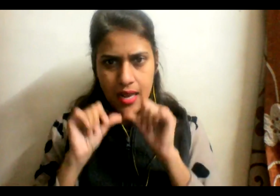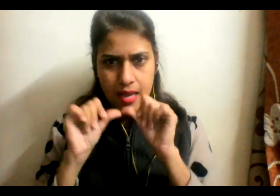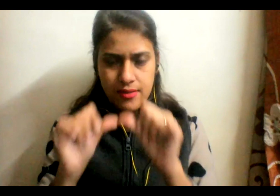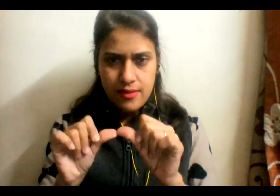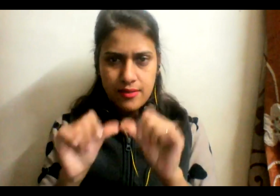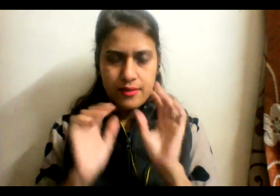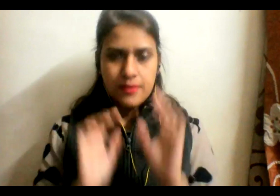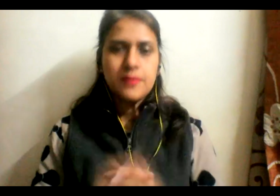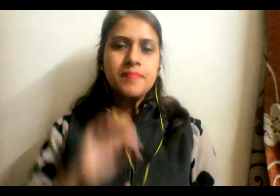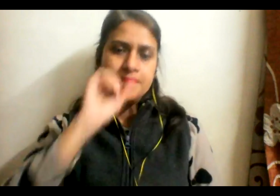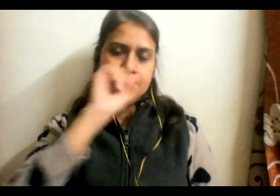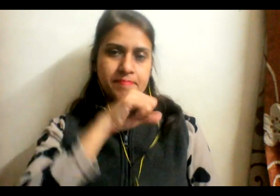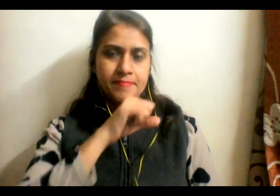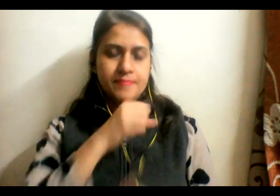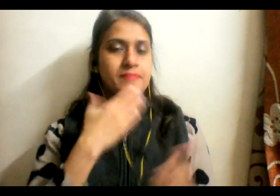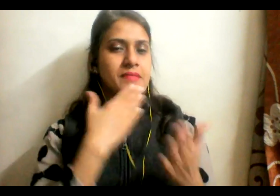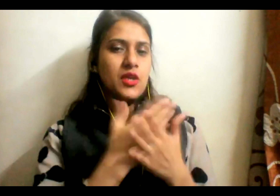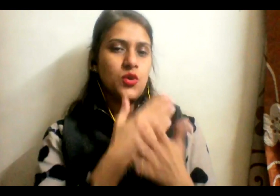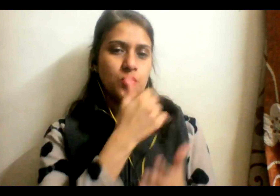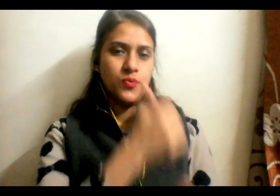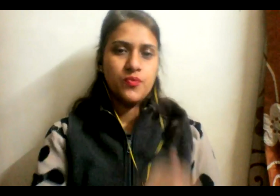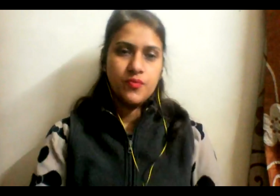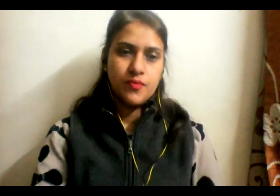Yeah, thank you, sir.